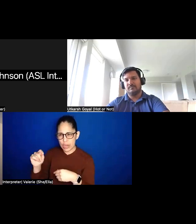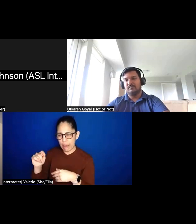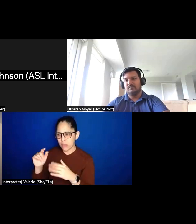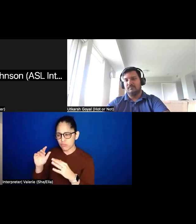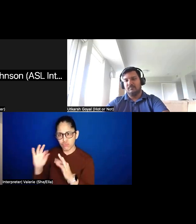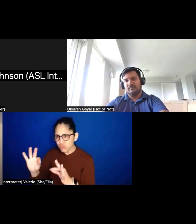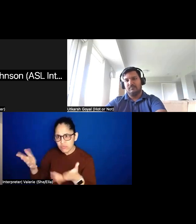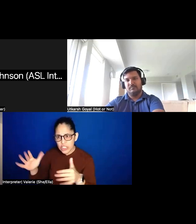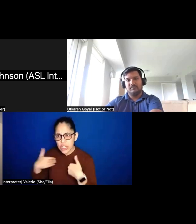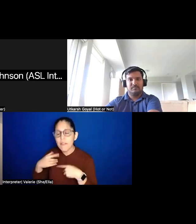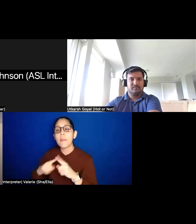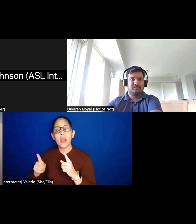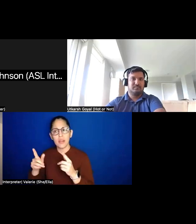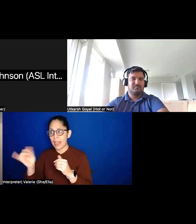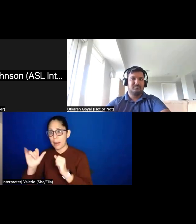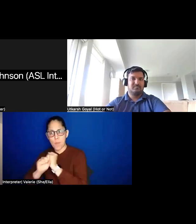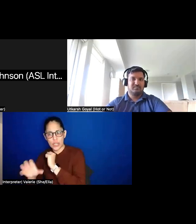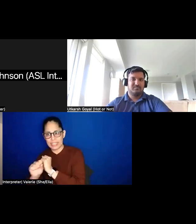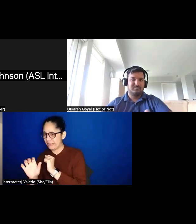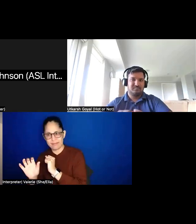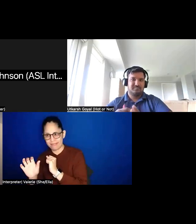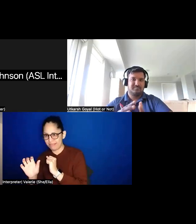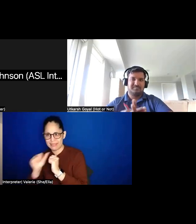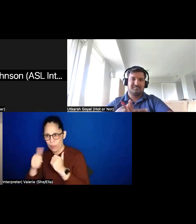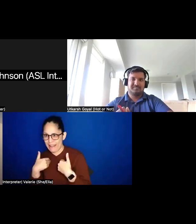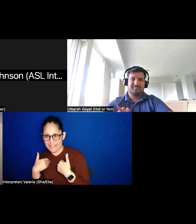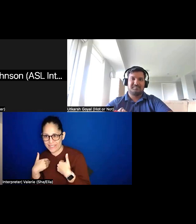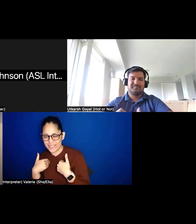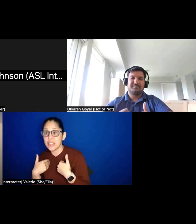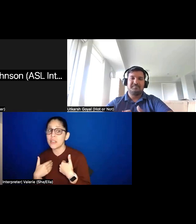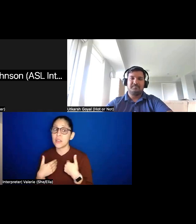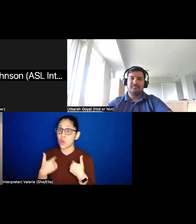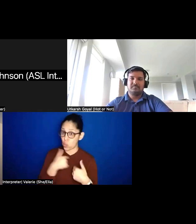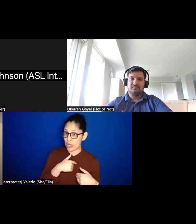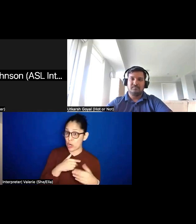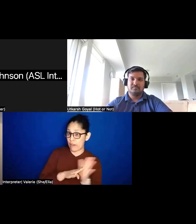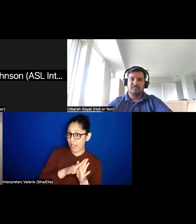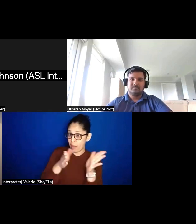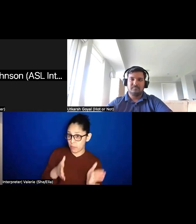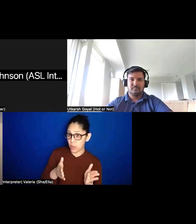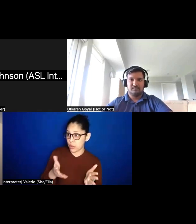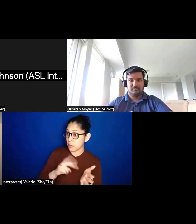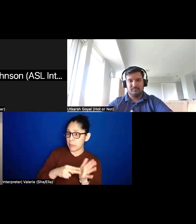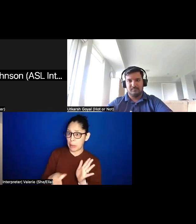there's three developers, so we've got that side of it covered. But you know, things like